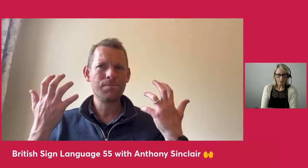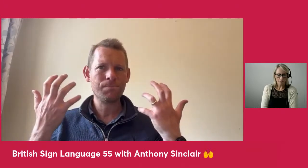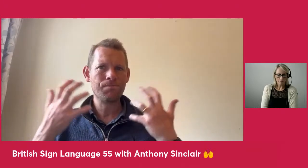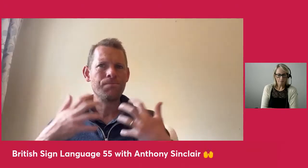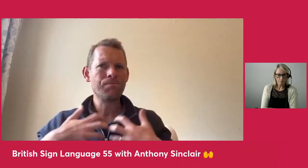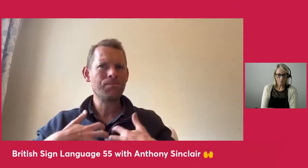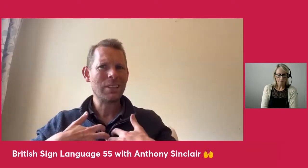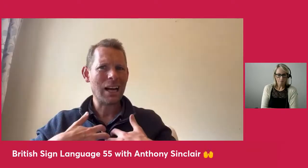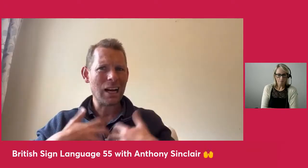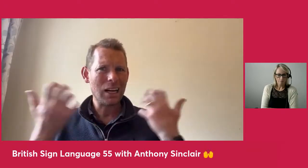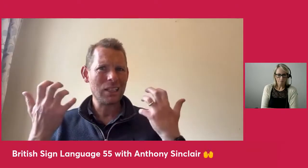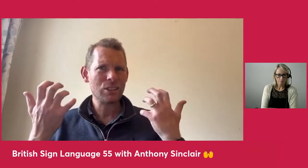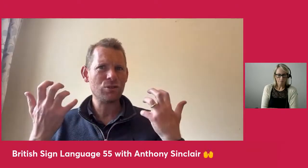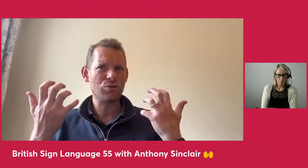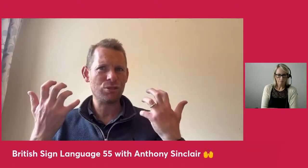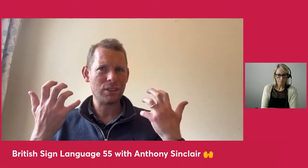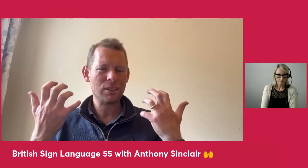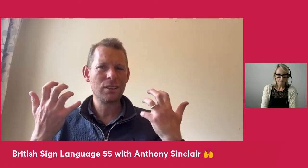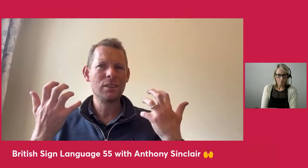angry,